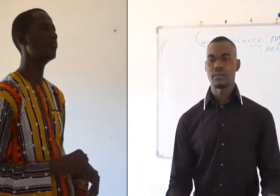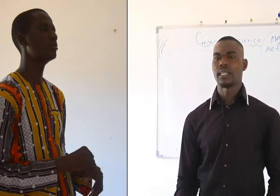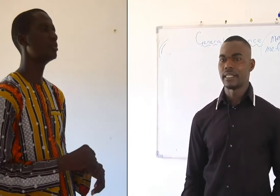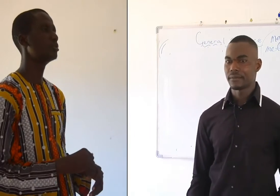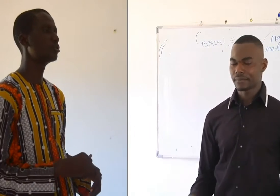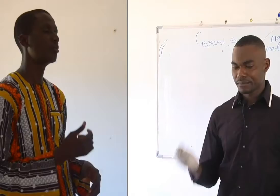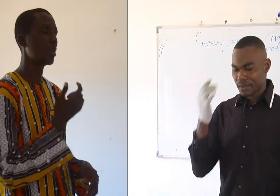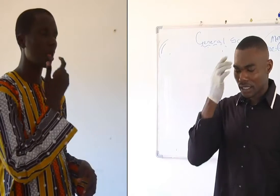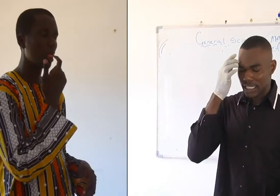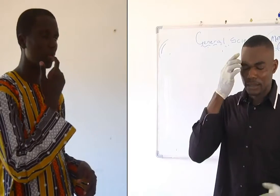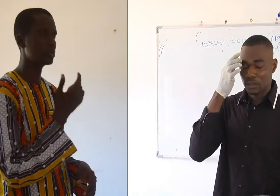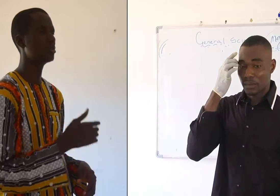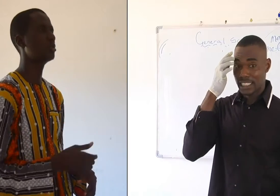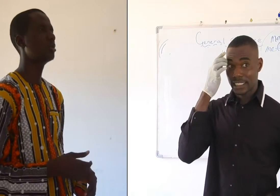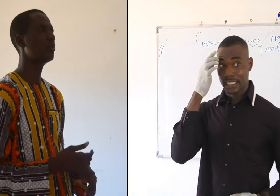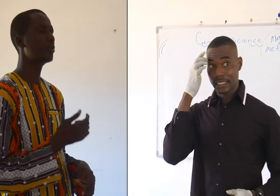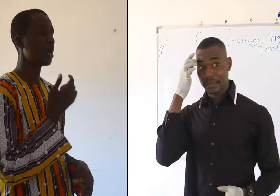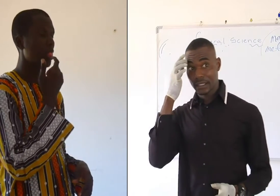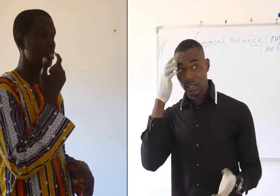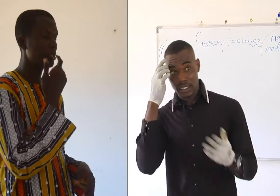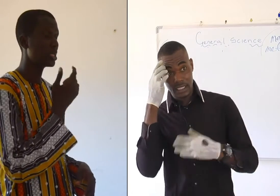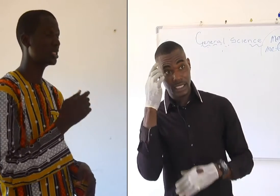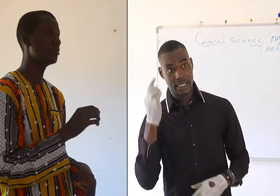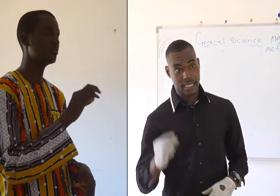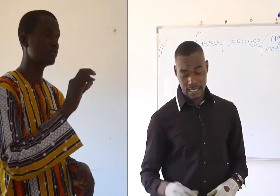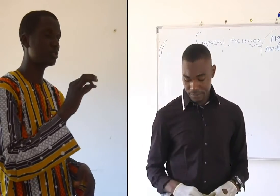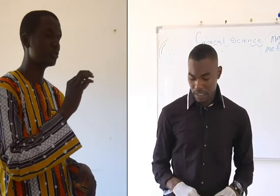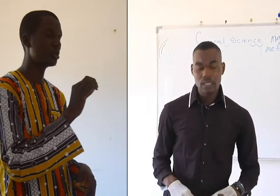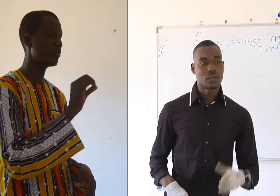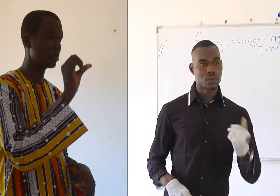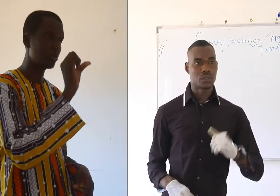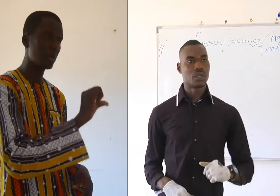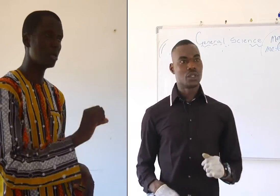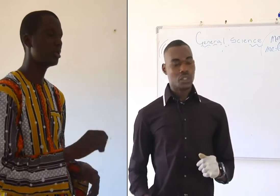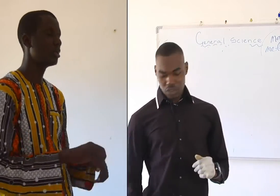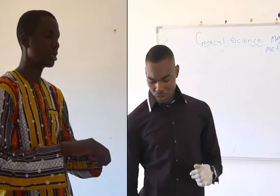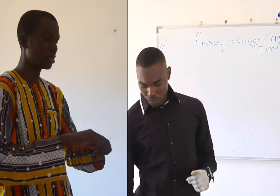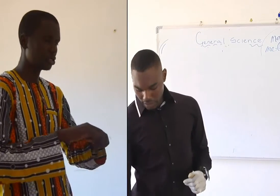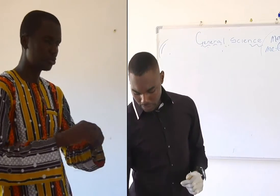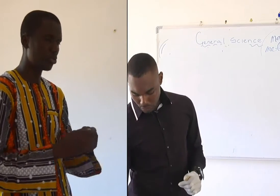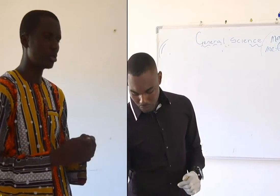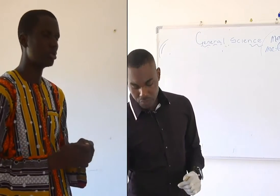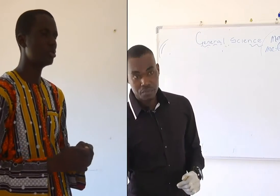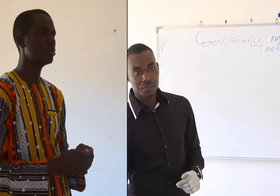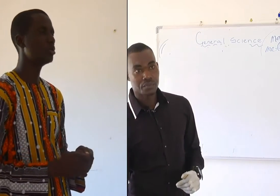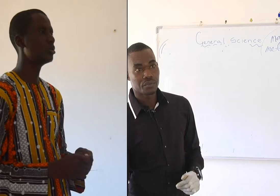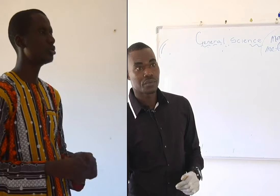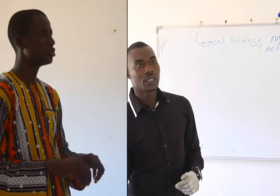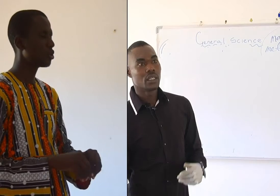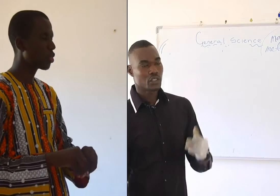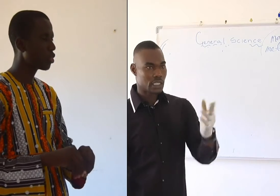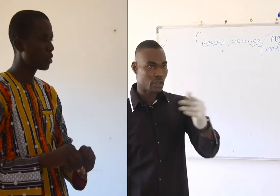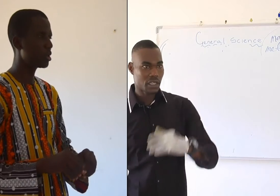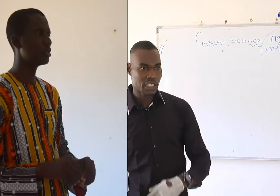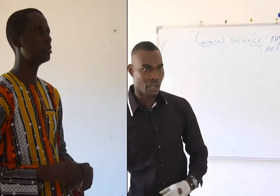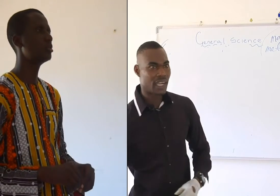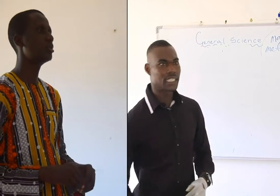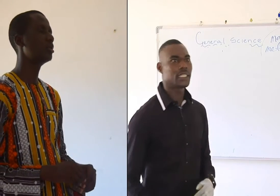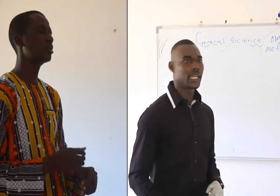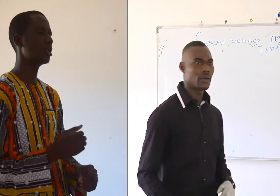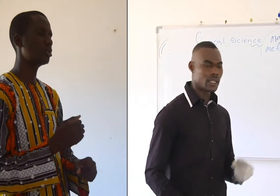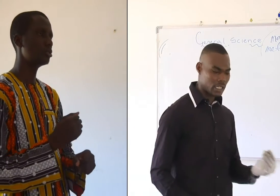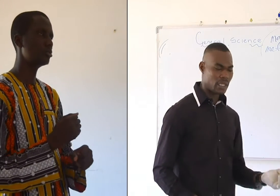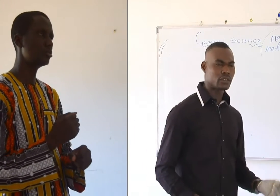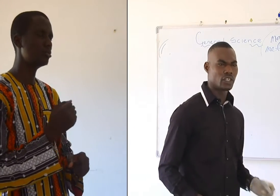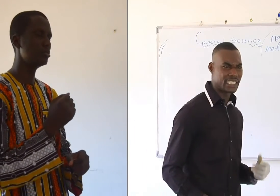to form the rain. And that has become acidic, or acid rain rather. Good. So let's move. So the causes of